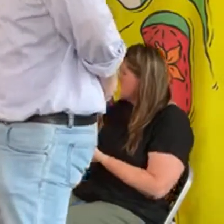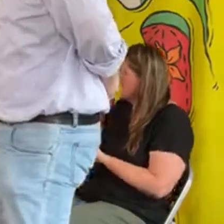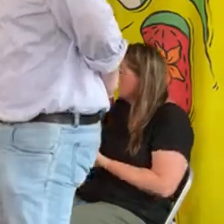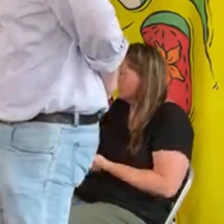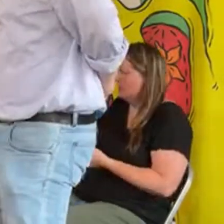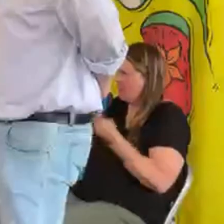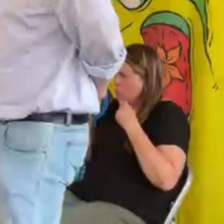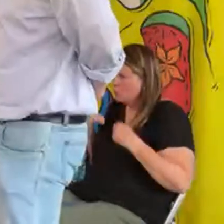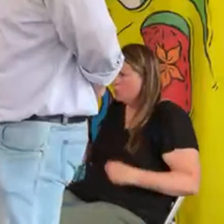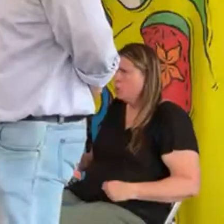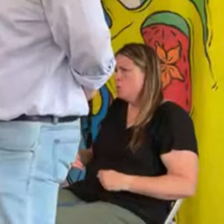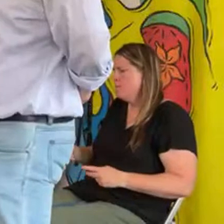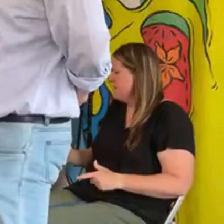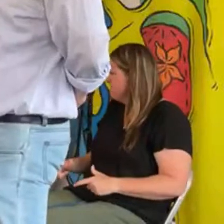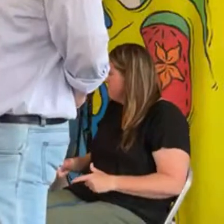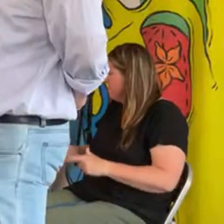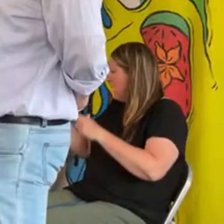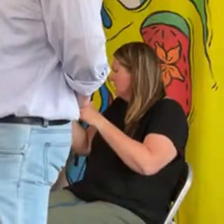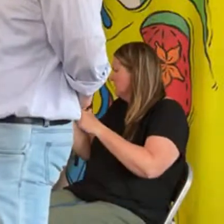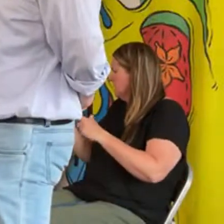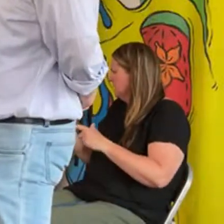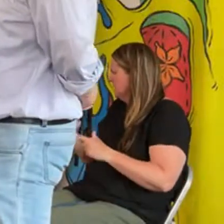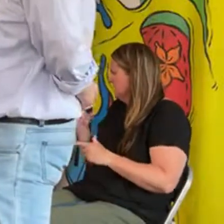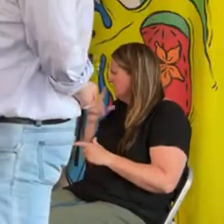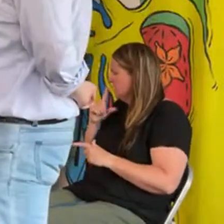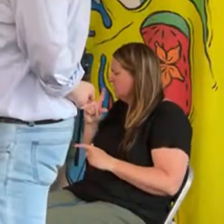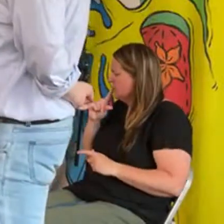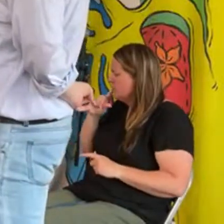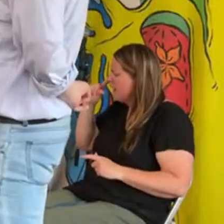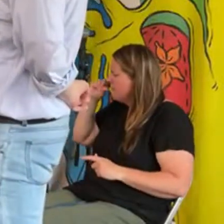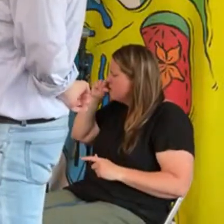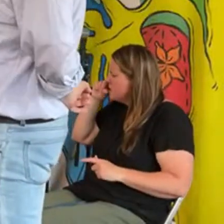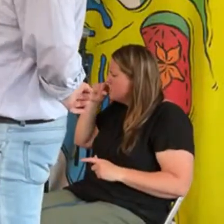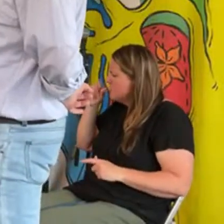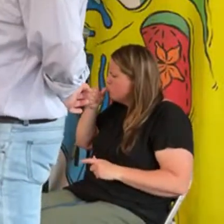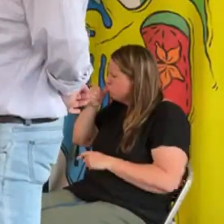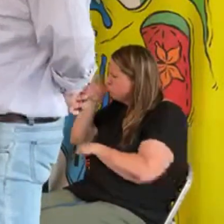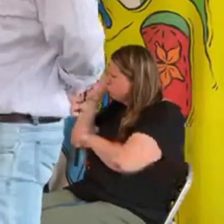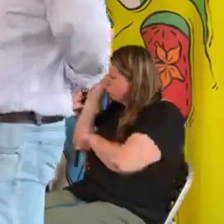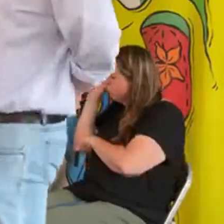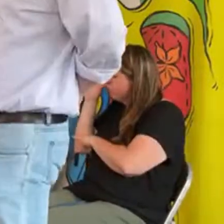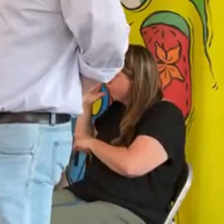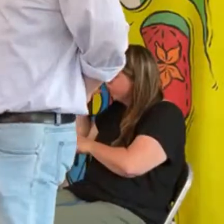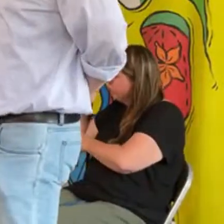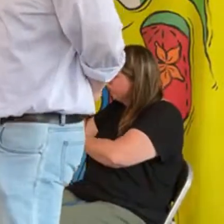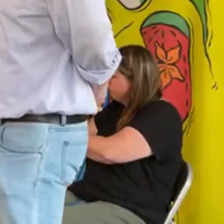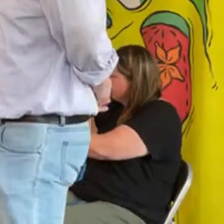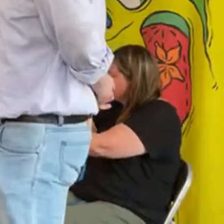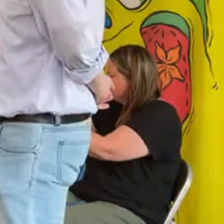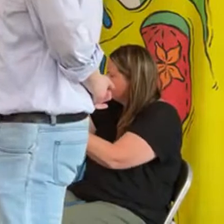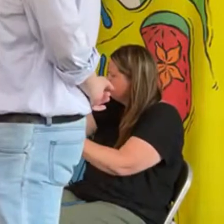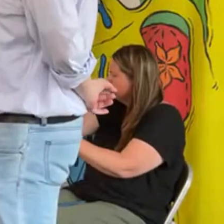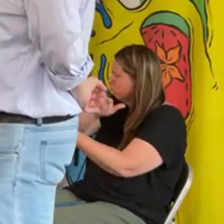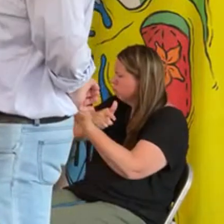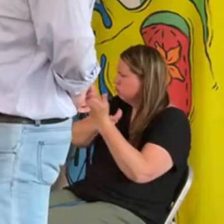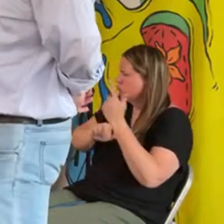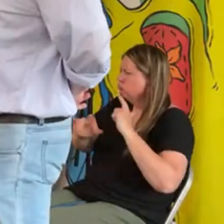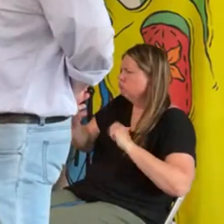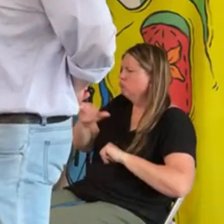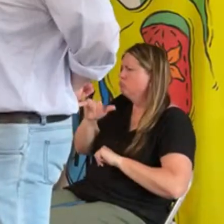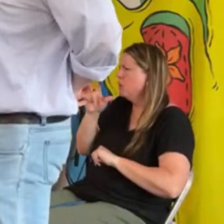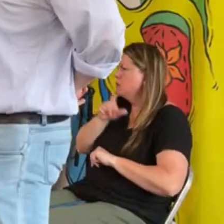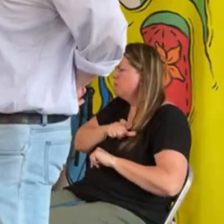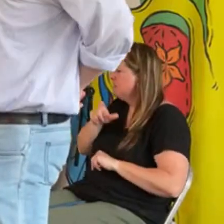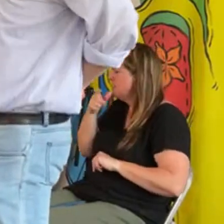like human monks. Daphnis passes through us like a police whistle. Here the night